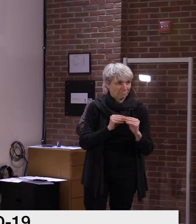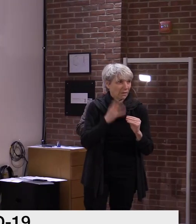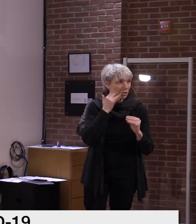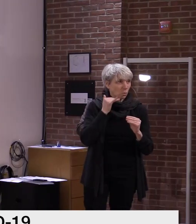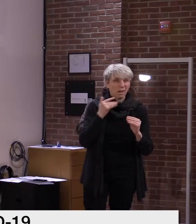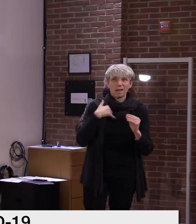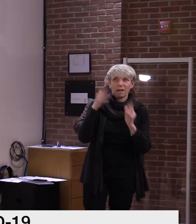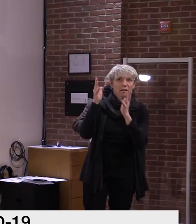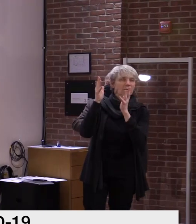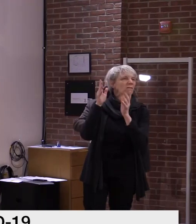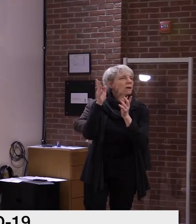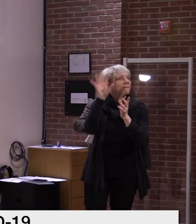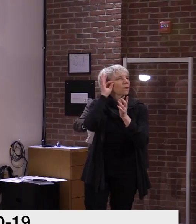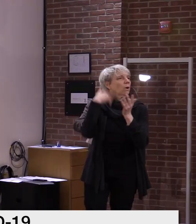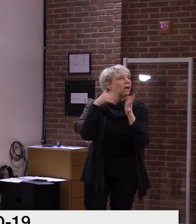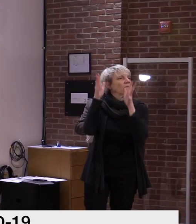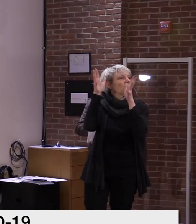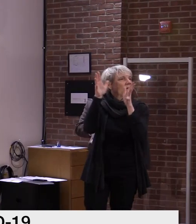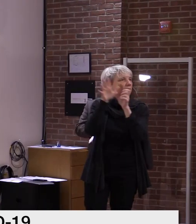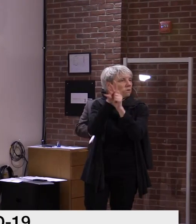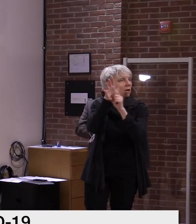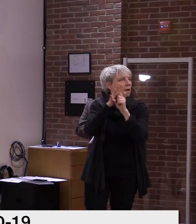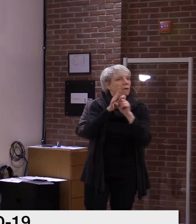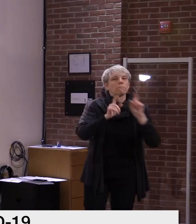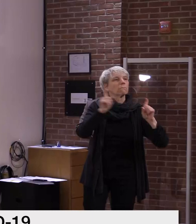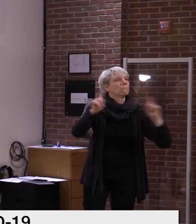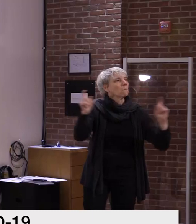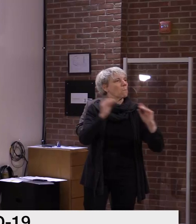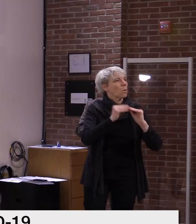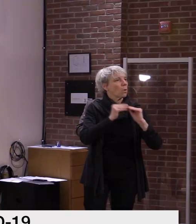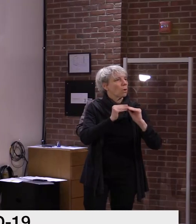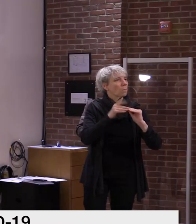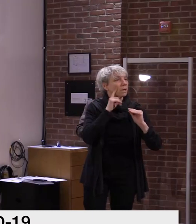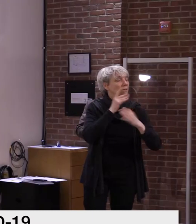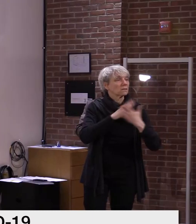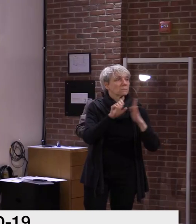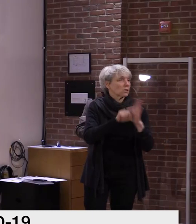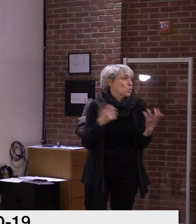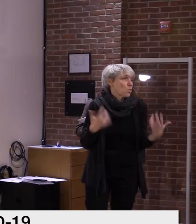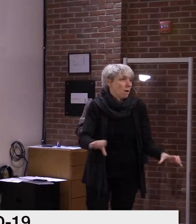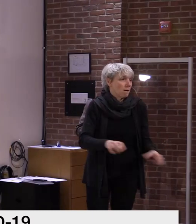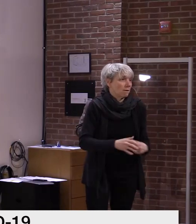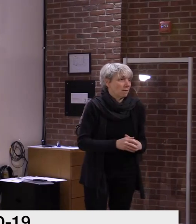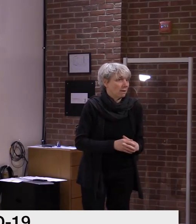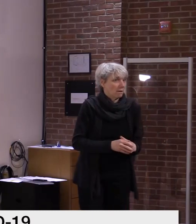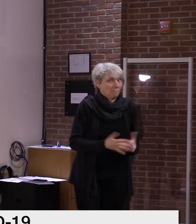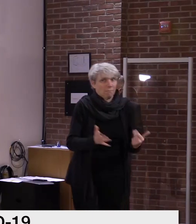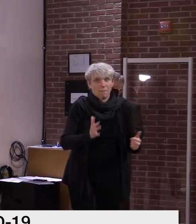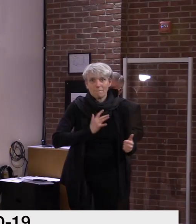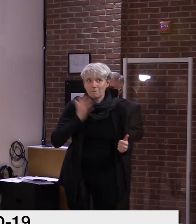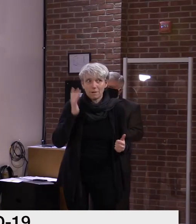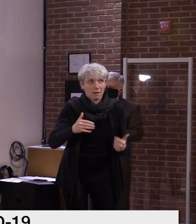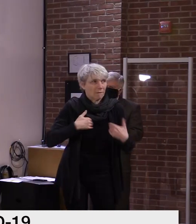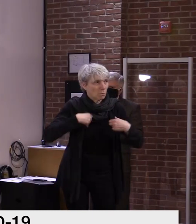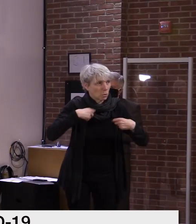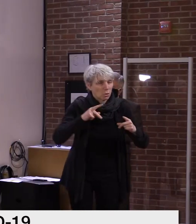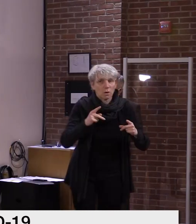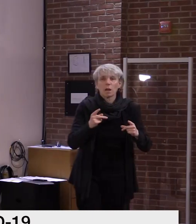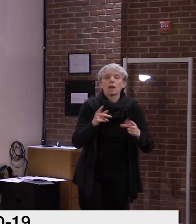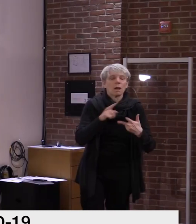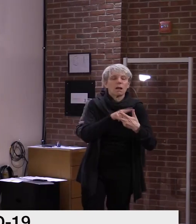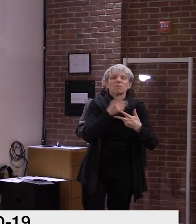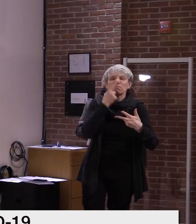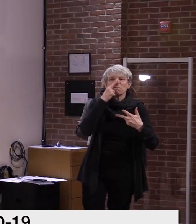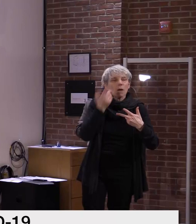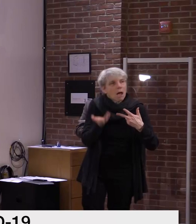pool. So we feel as though we're in a pretty good position to advocate for more of the Pfizer